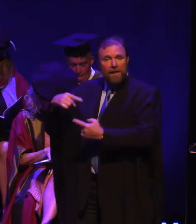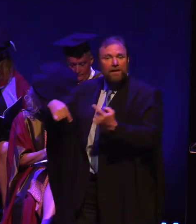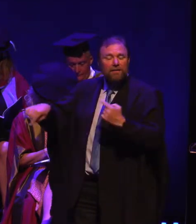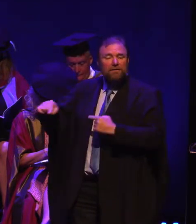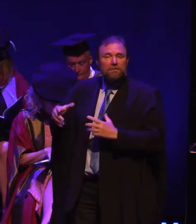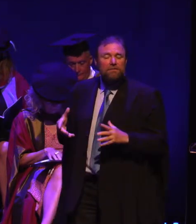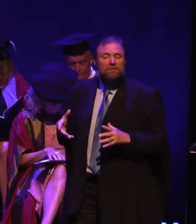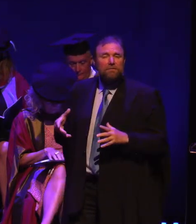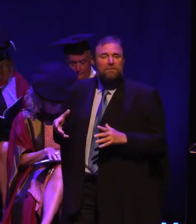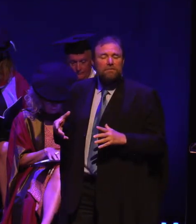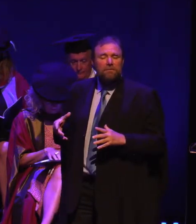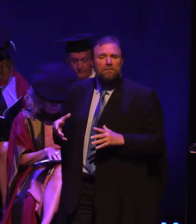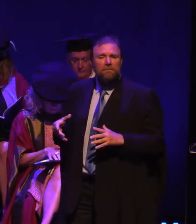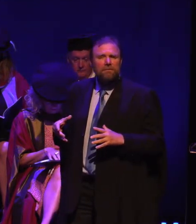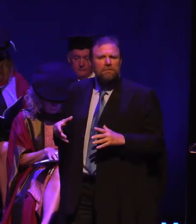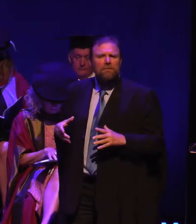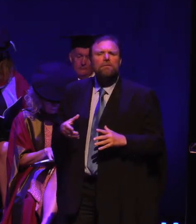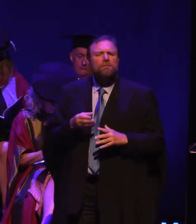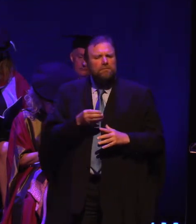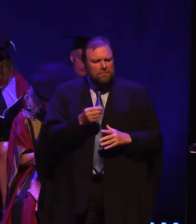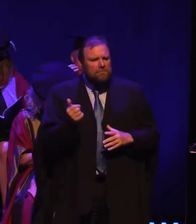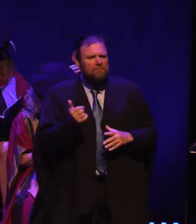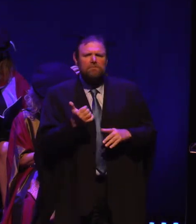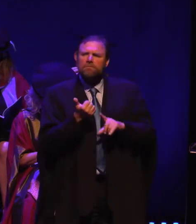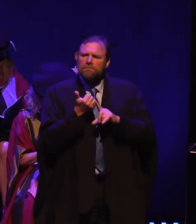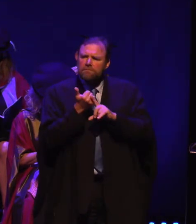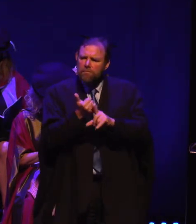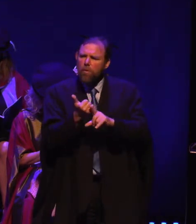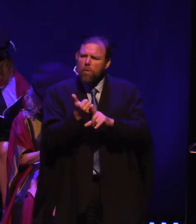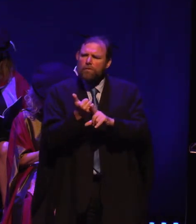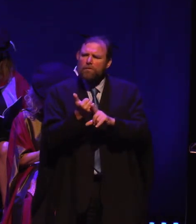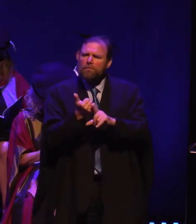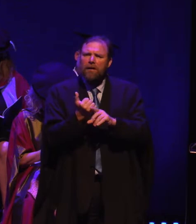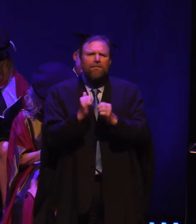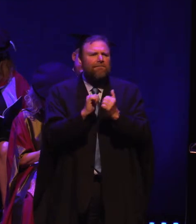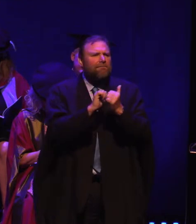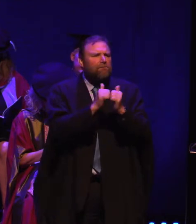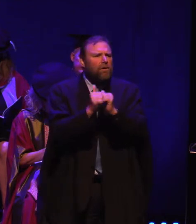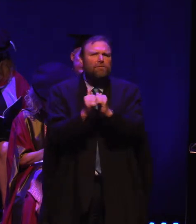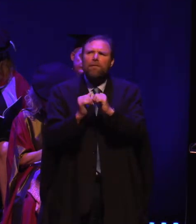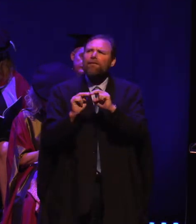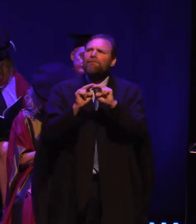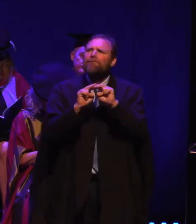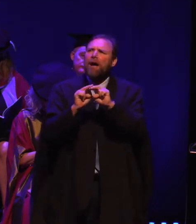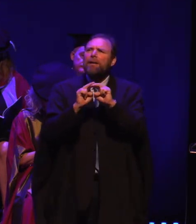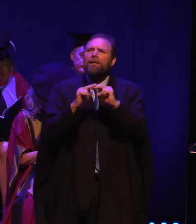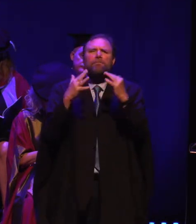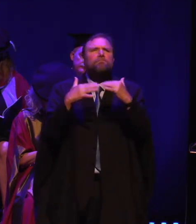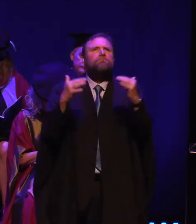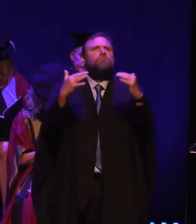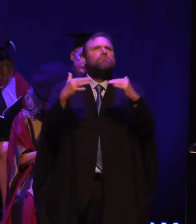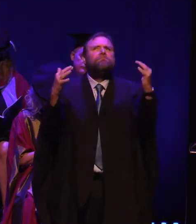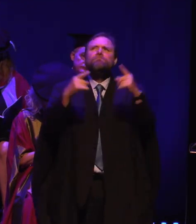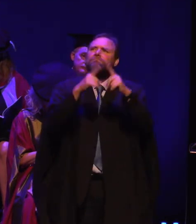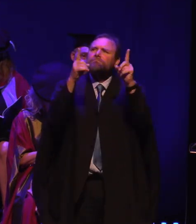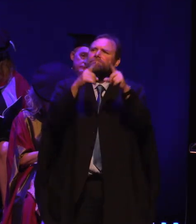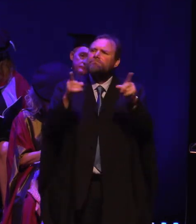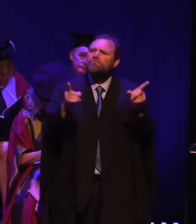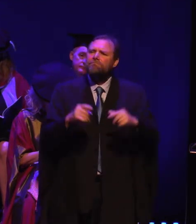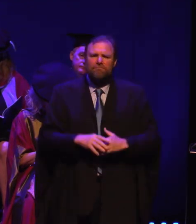platform, and supported by the friendship and family of those in the